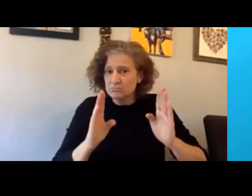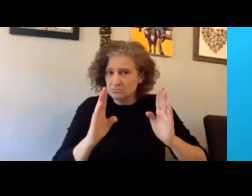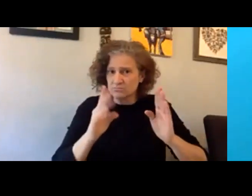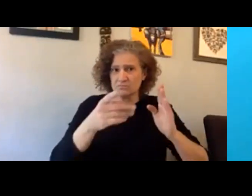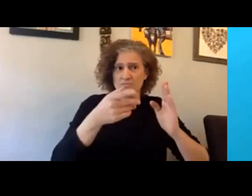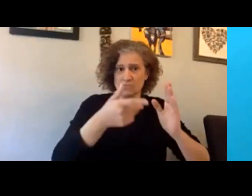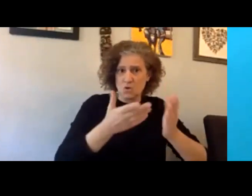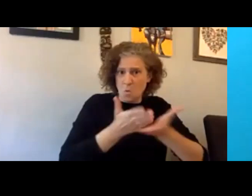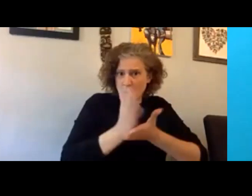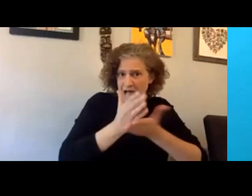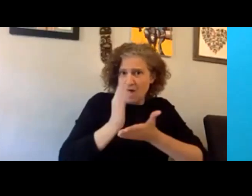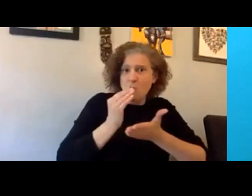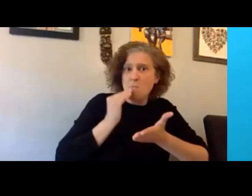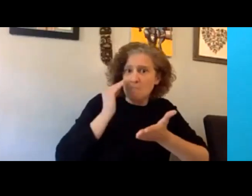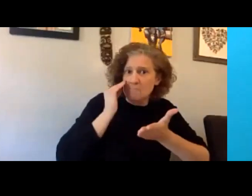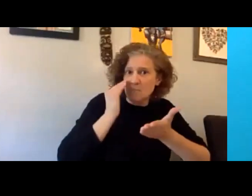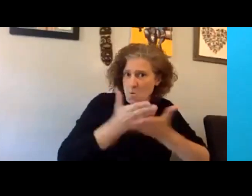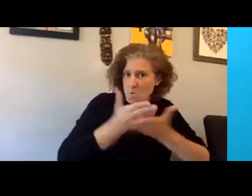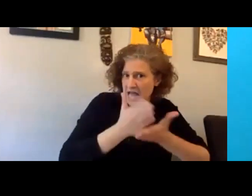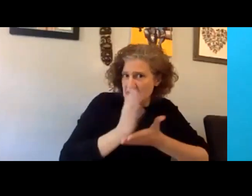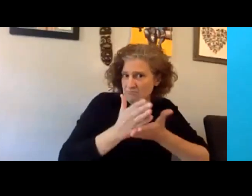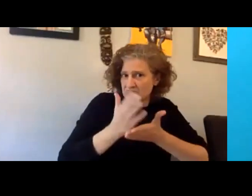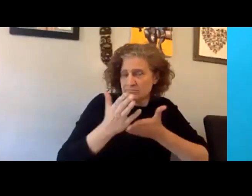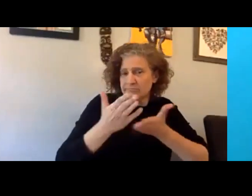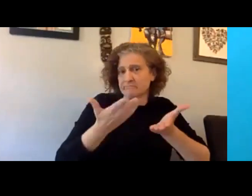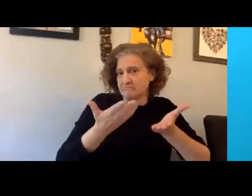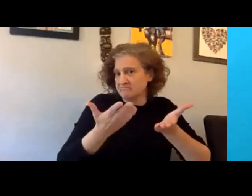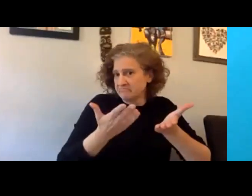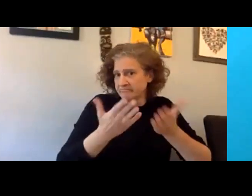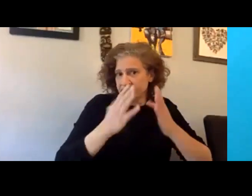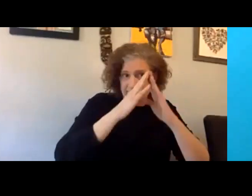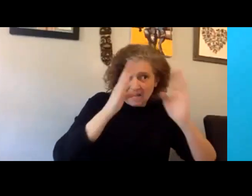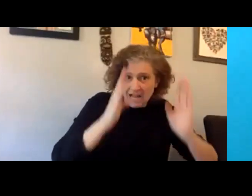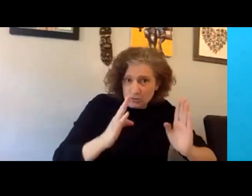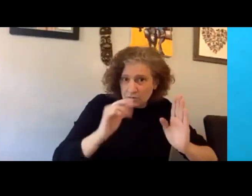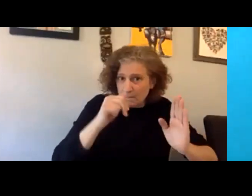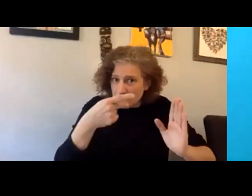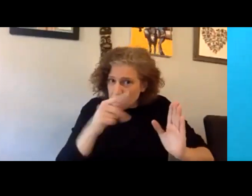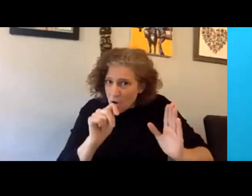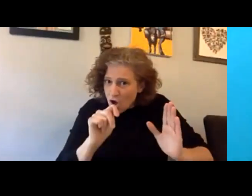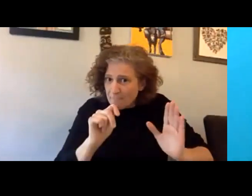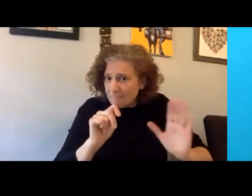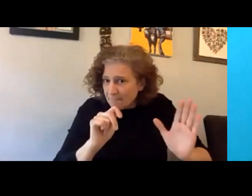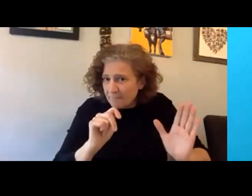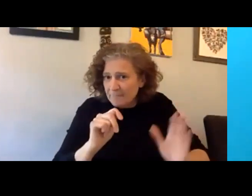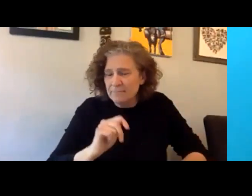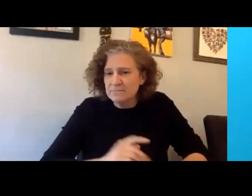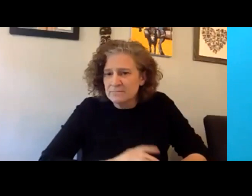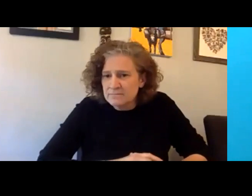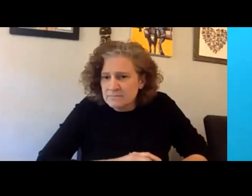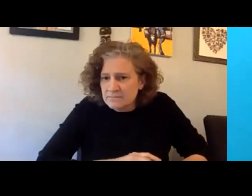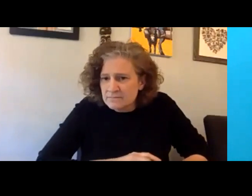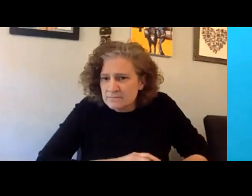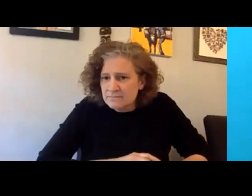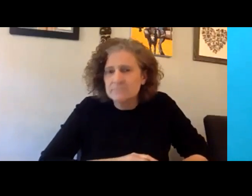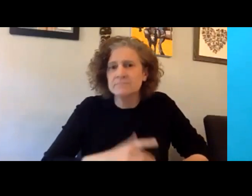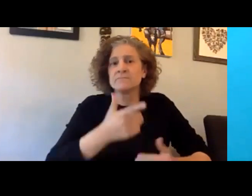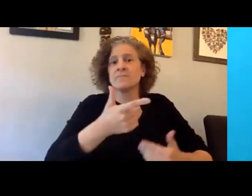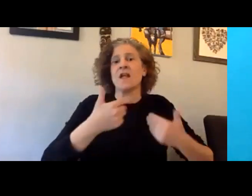apartment, a house? Are you okay at home? Are you okay? Are you all right in your house, in your